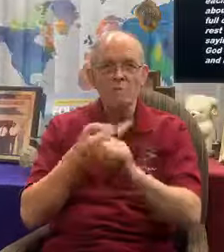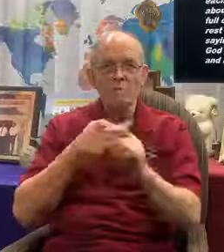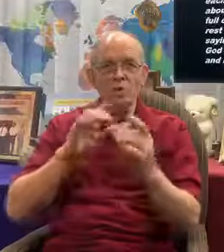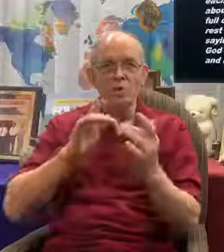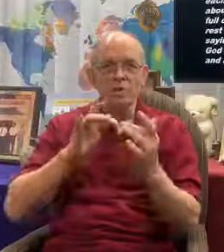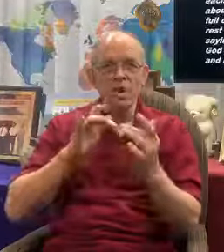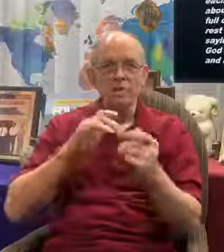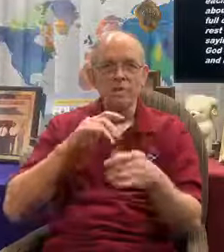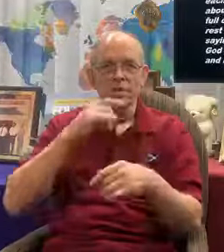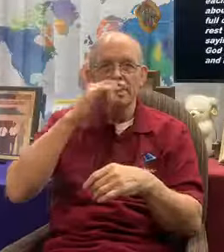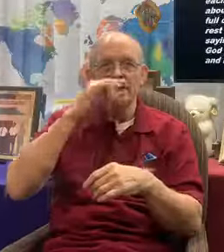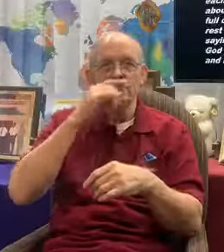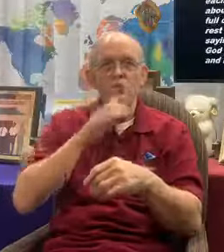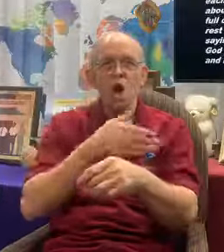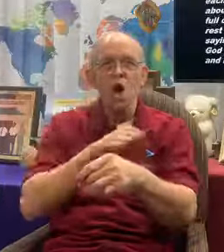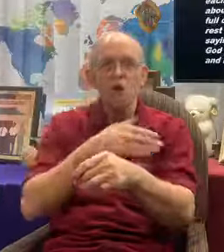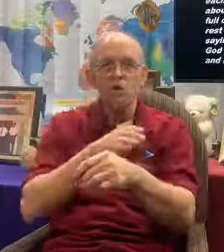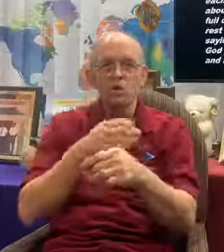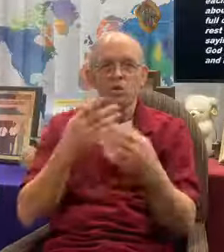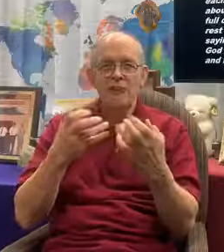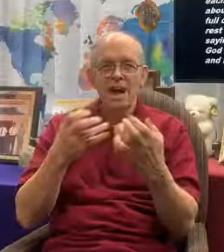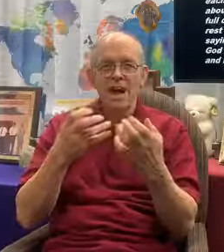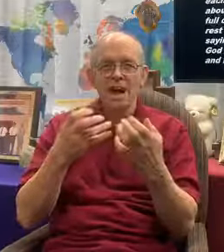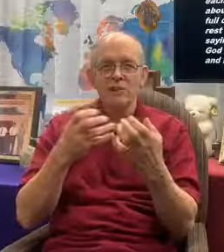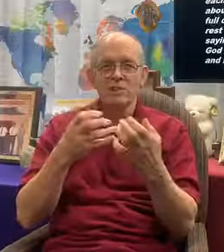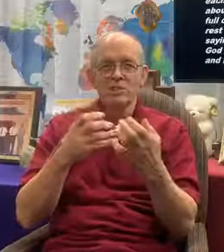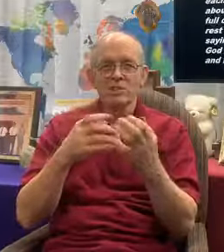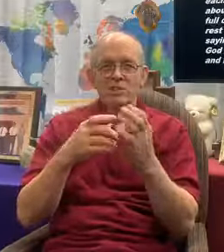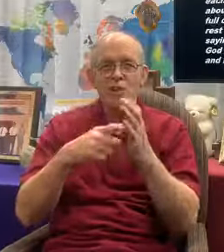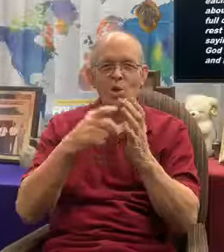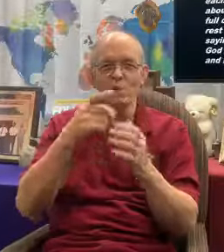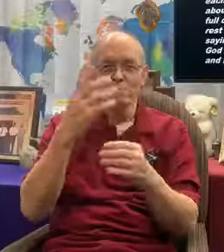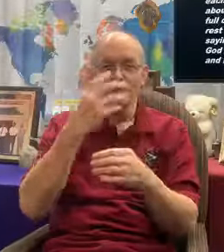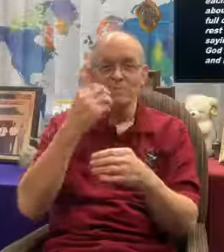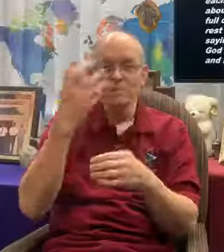from Hunet. Yes, sir. I will show you a miracle.